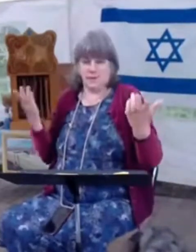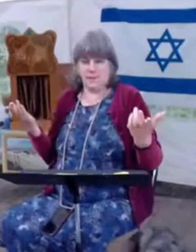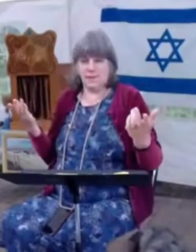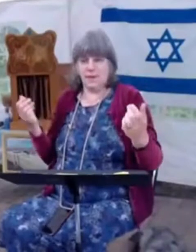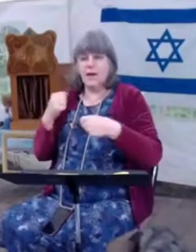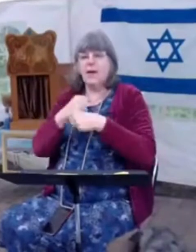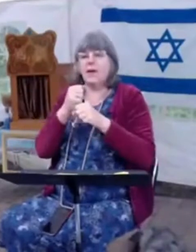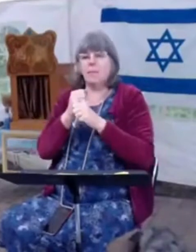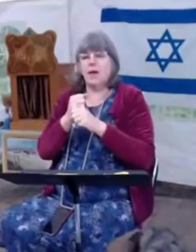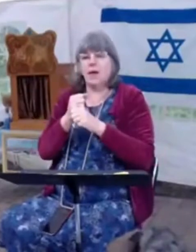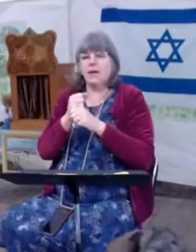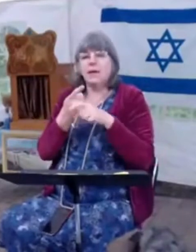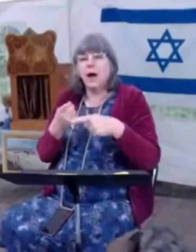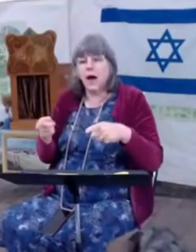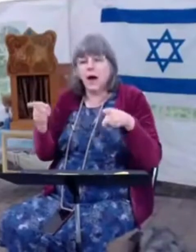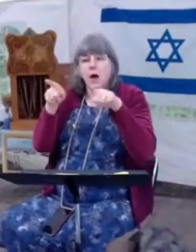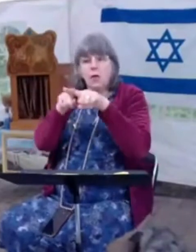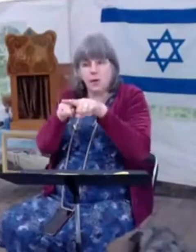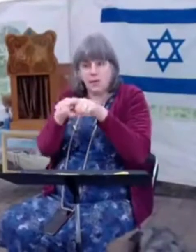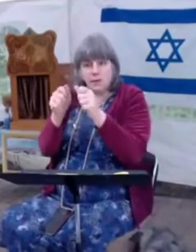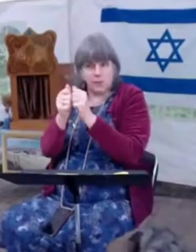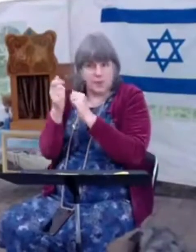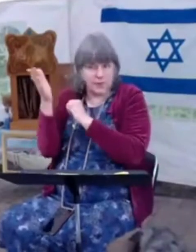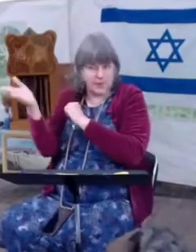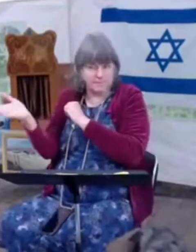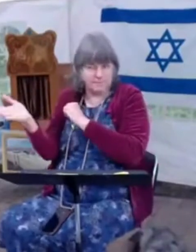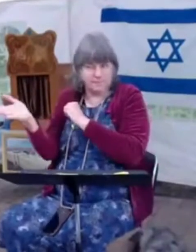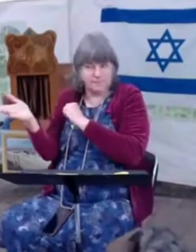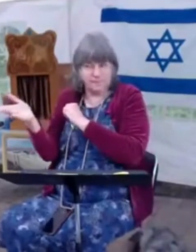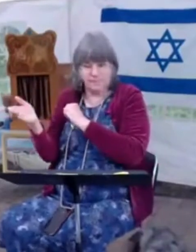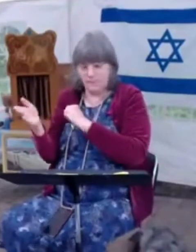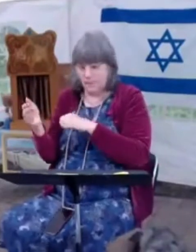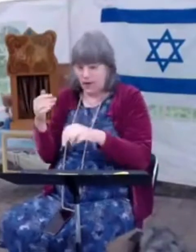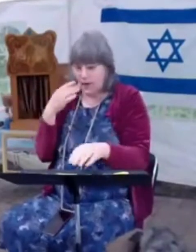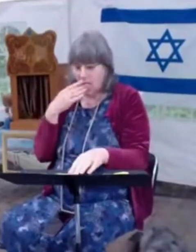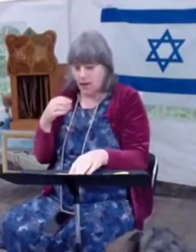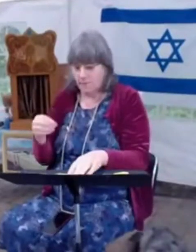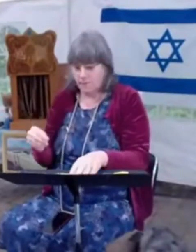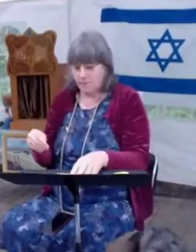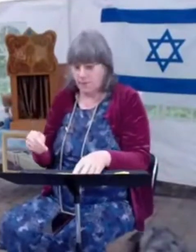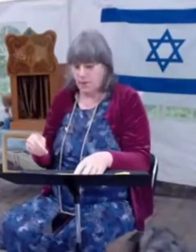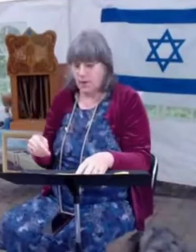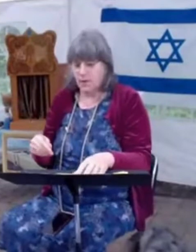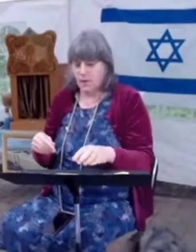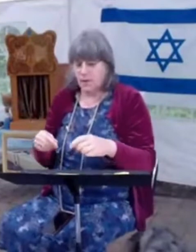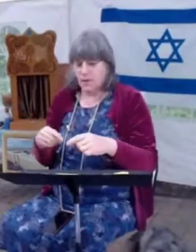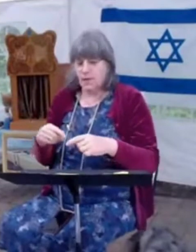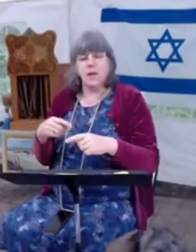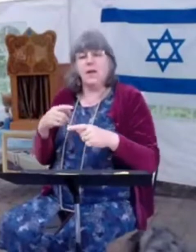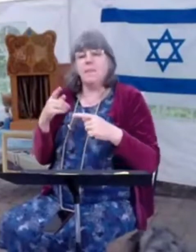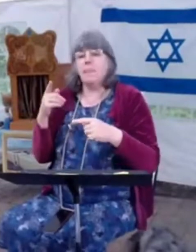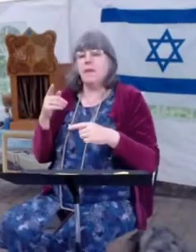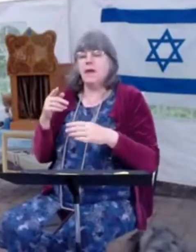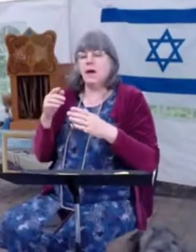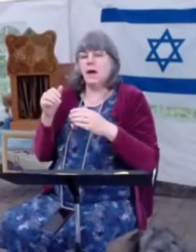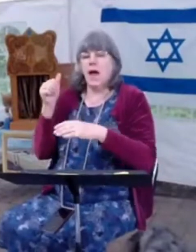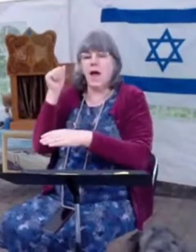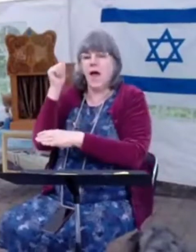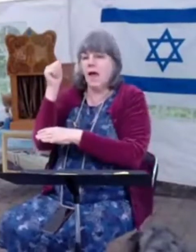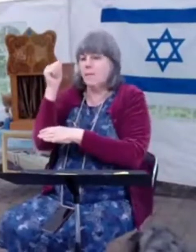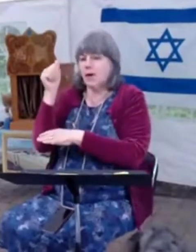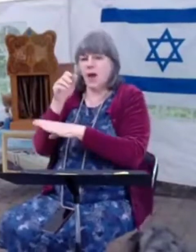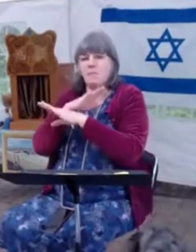His lifestyle was very different than that of others. When taken advantage of, he did not open his mouth